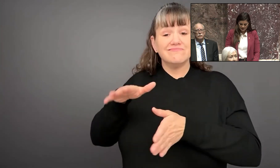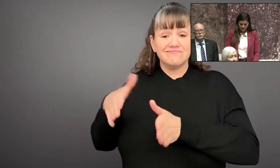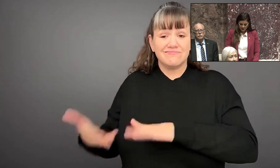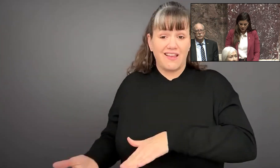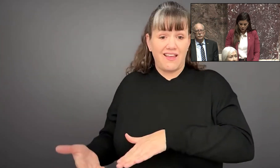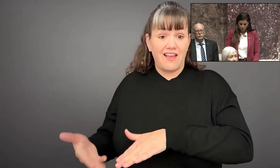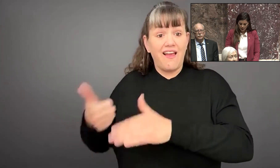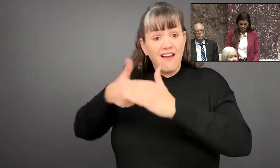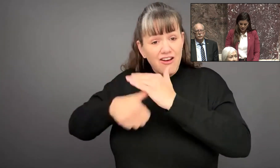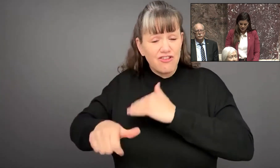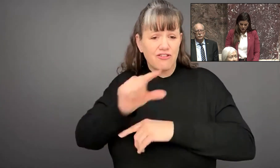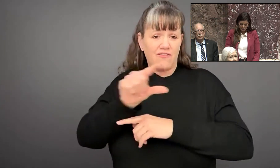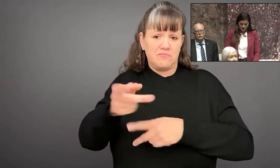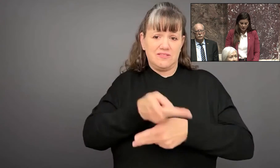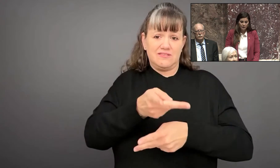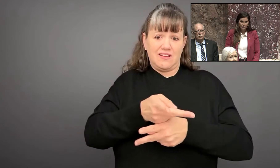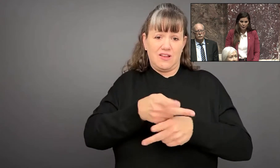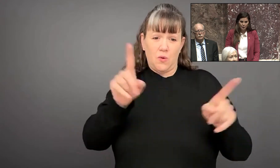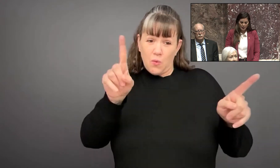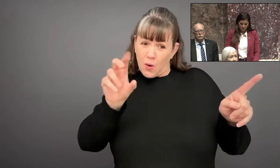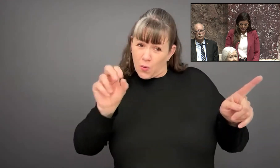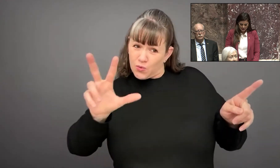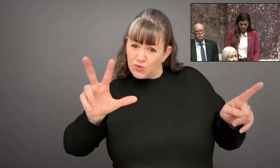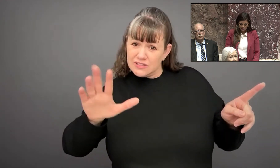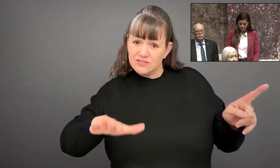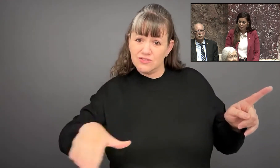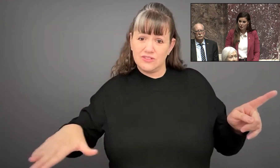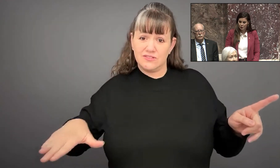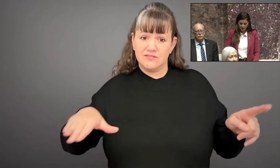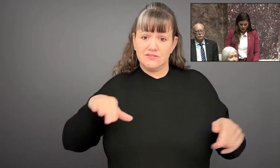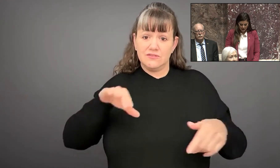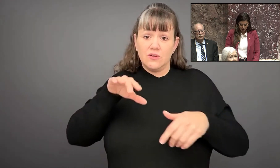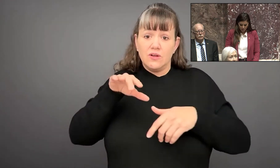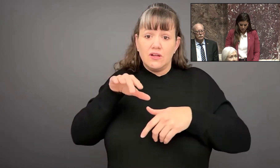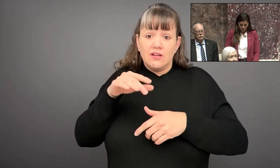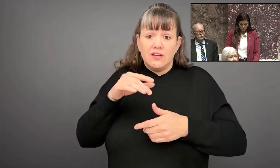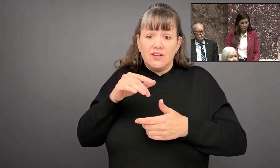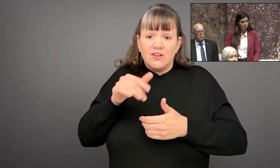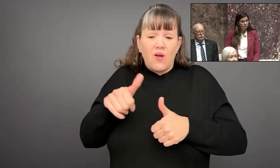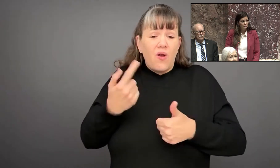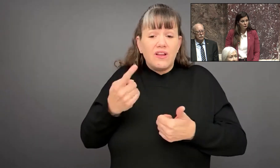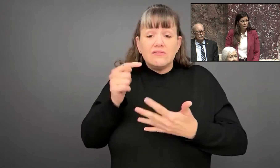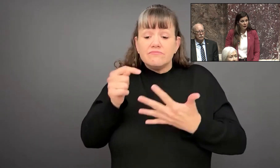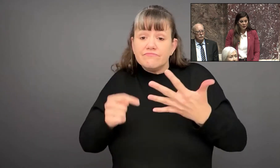of the 72 recommendations from the representative for children and youth.